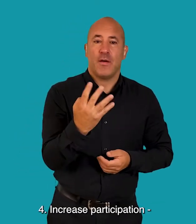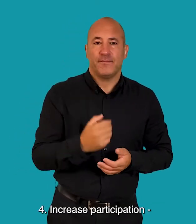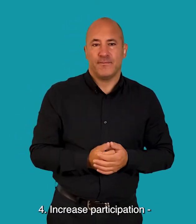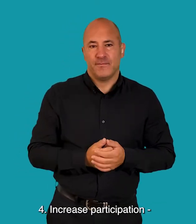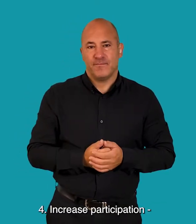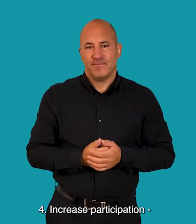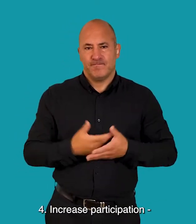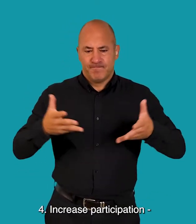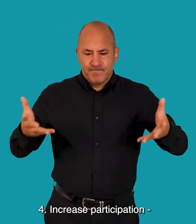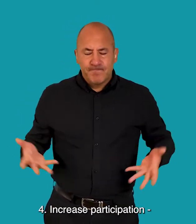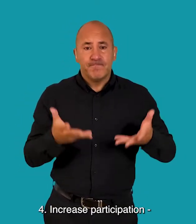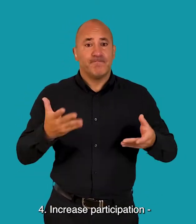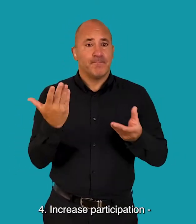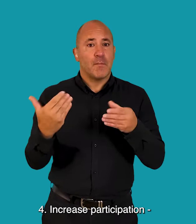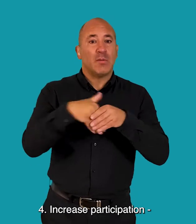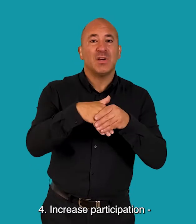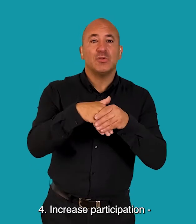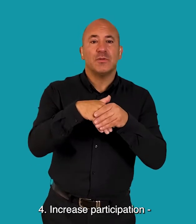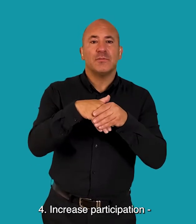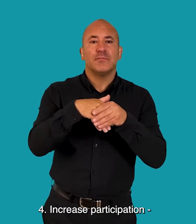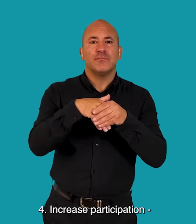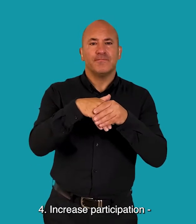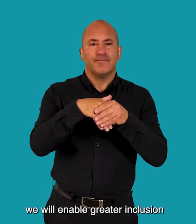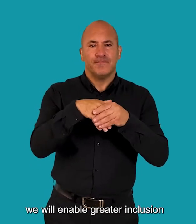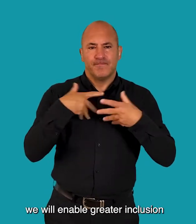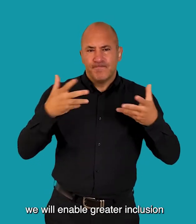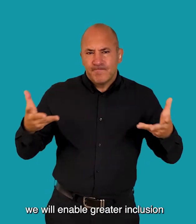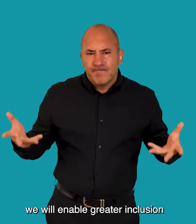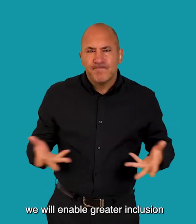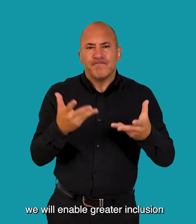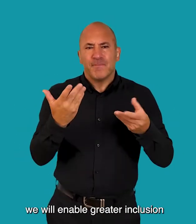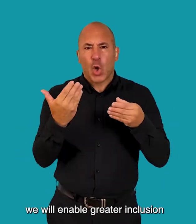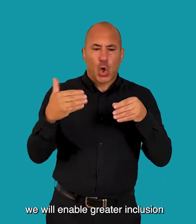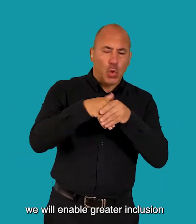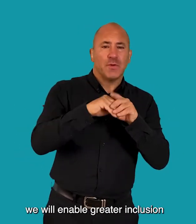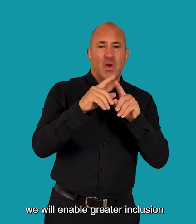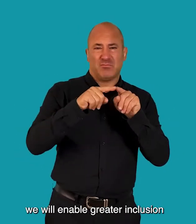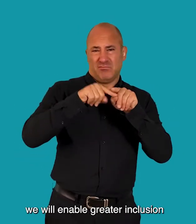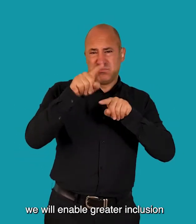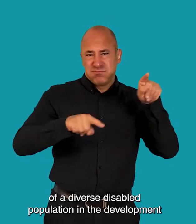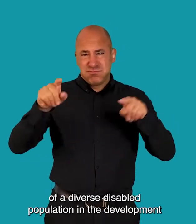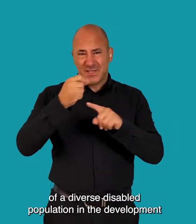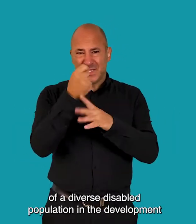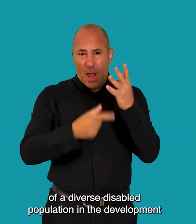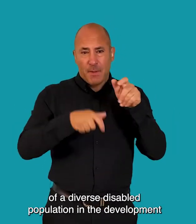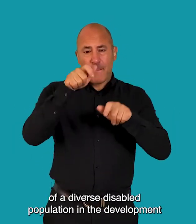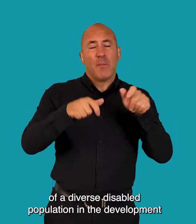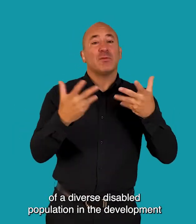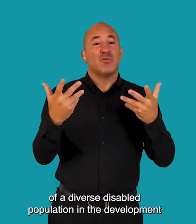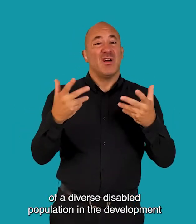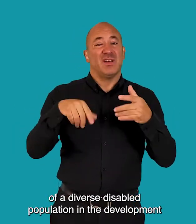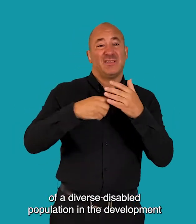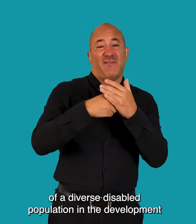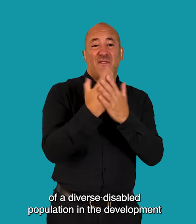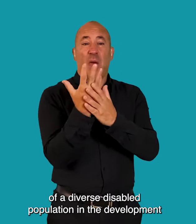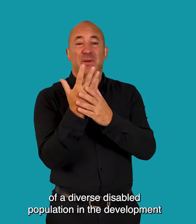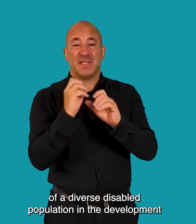4. Increased participation. We will enable greater inclusion of a diverse disabled population in